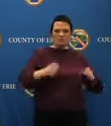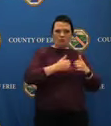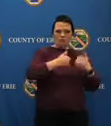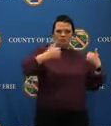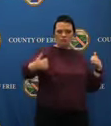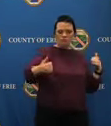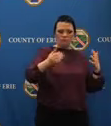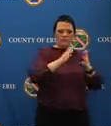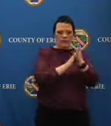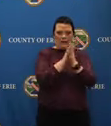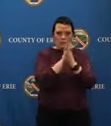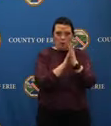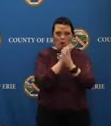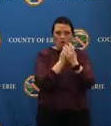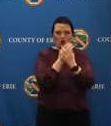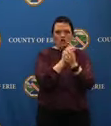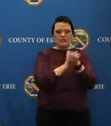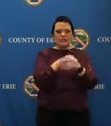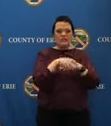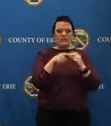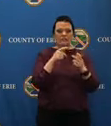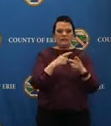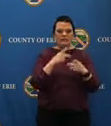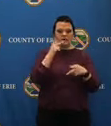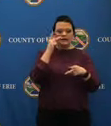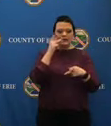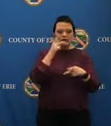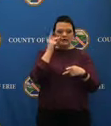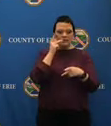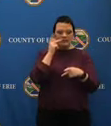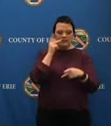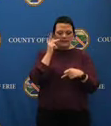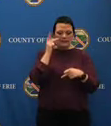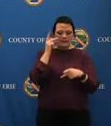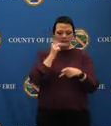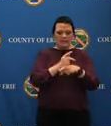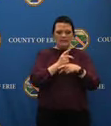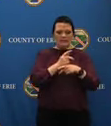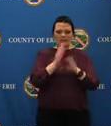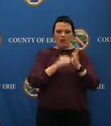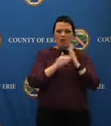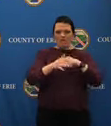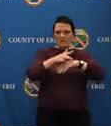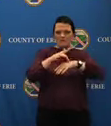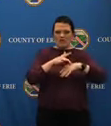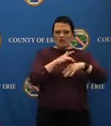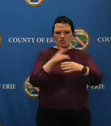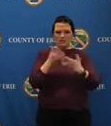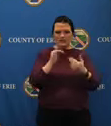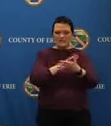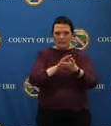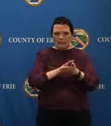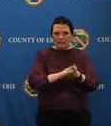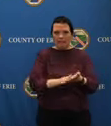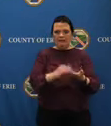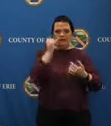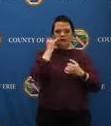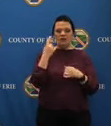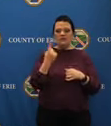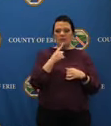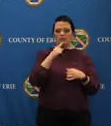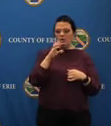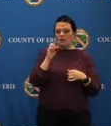distancing, hand washing, keep frequently touch surfaces clean. Again, if somebody